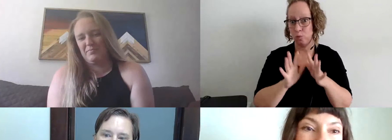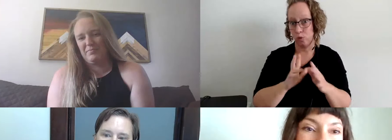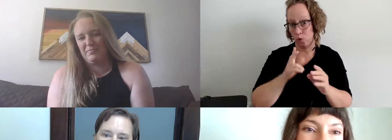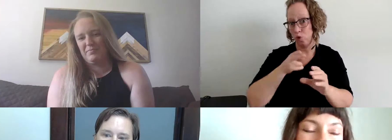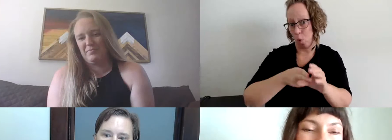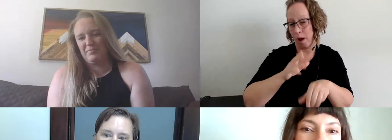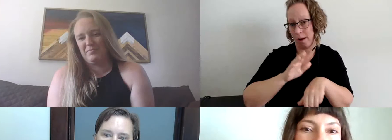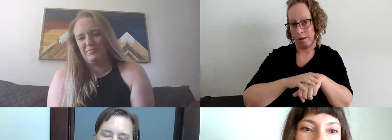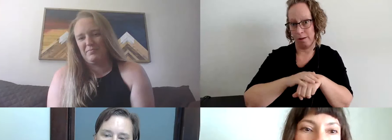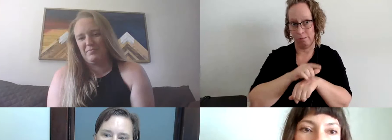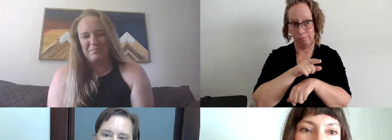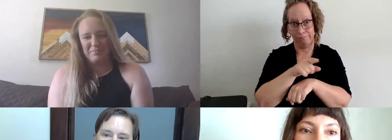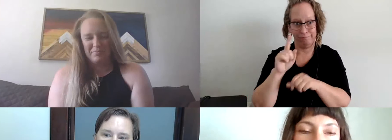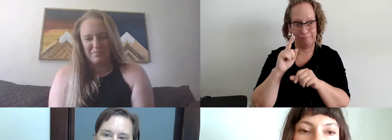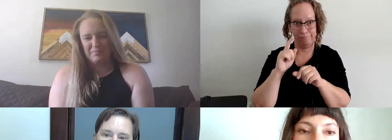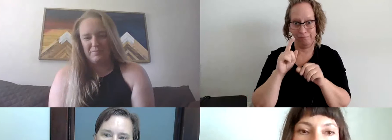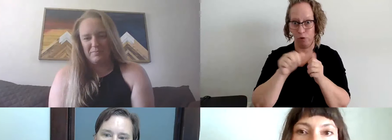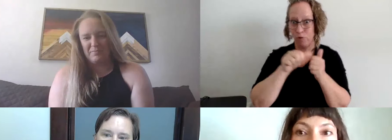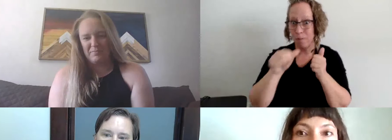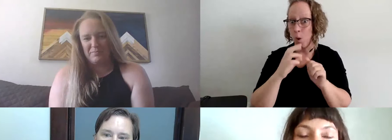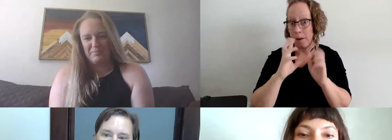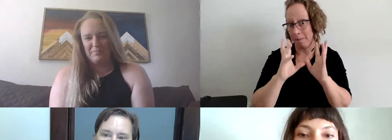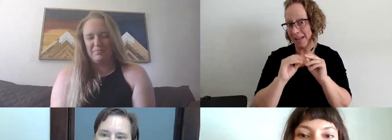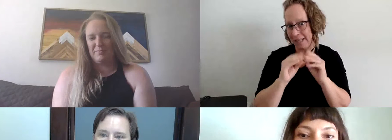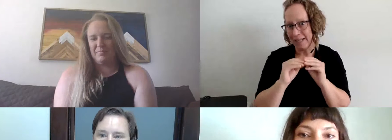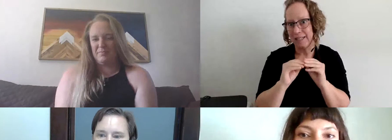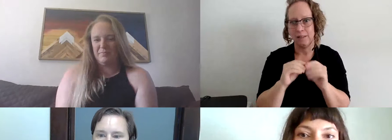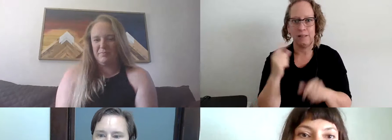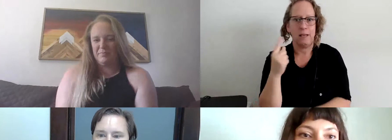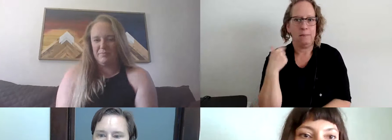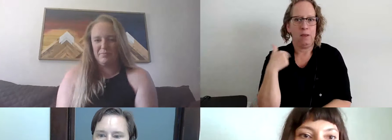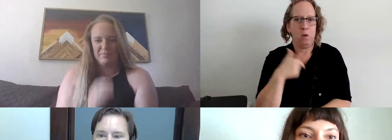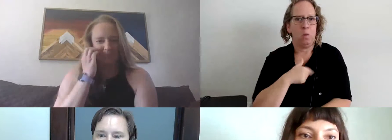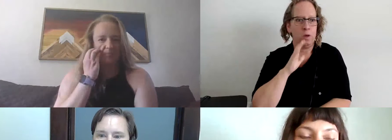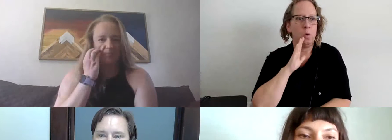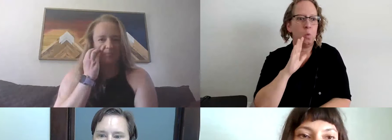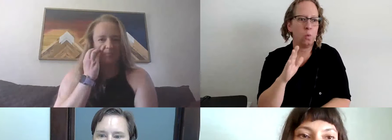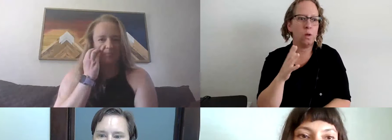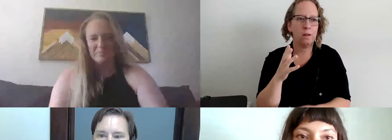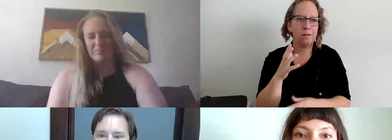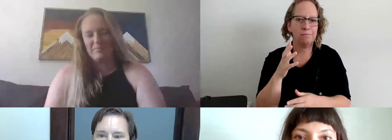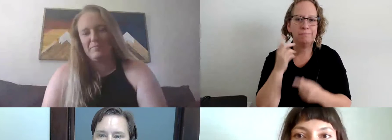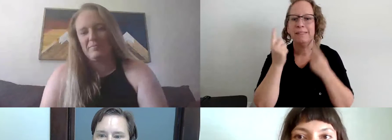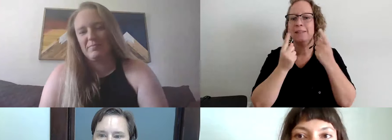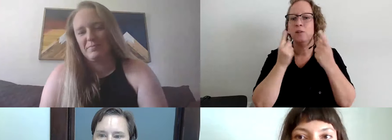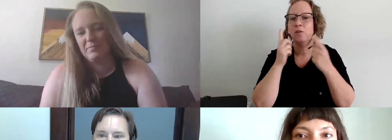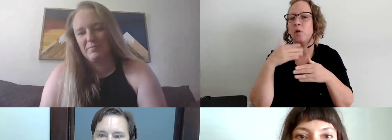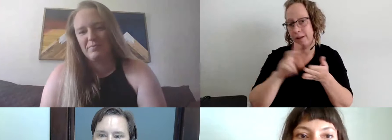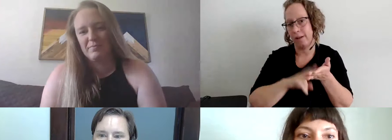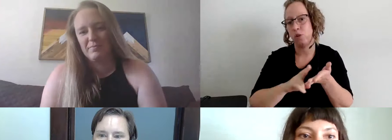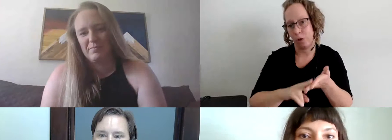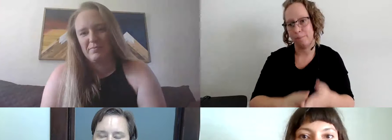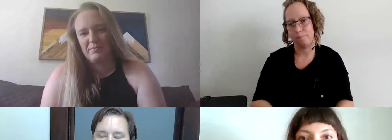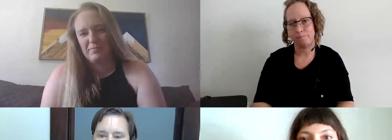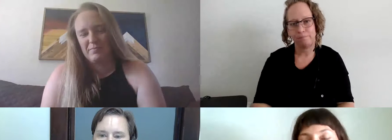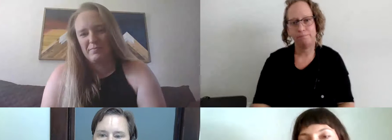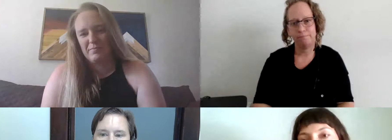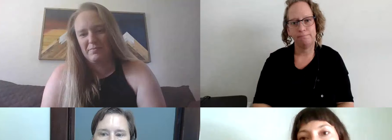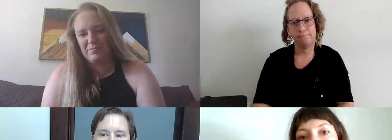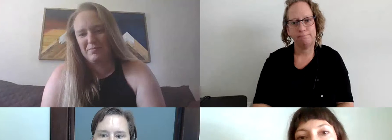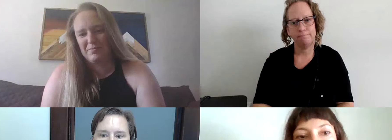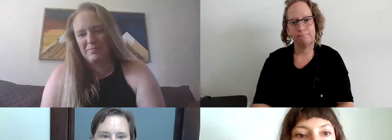on a meeting, remote meeting. So that is something we're going to take into consideration for the next contract.